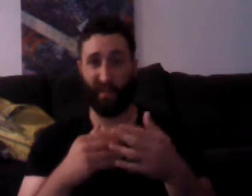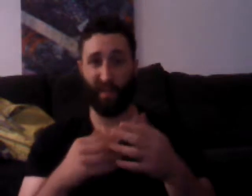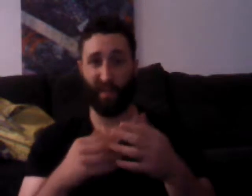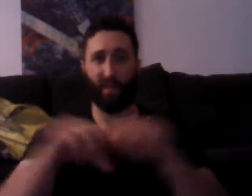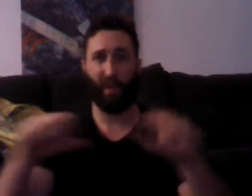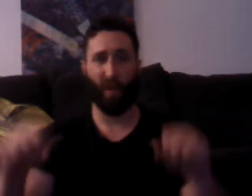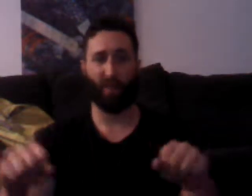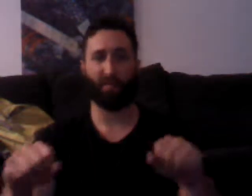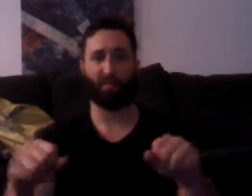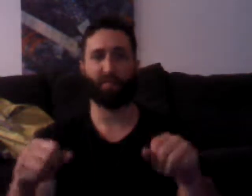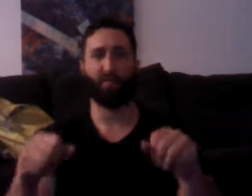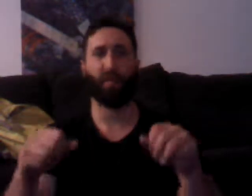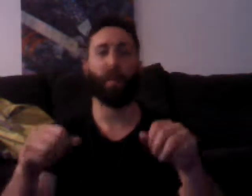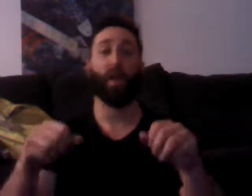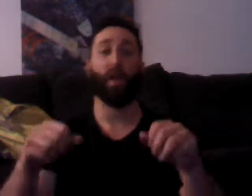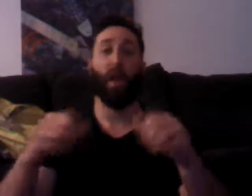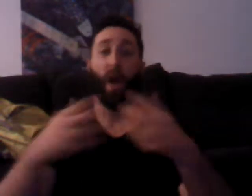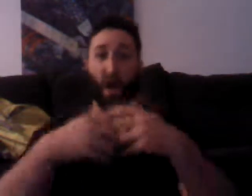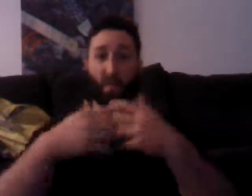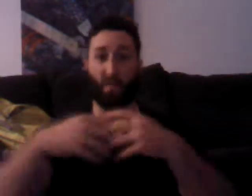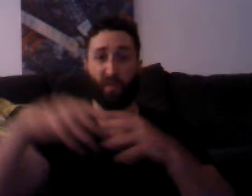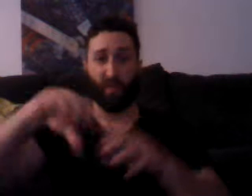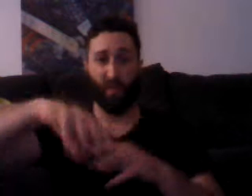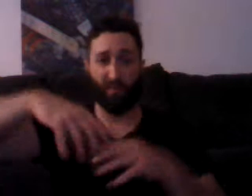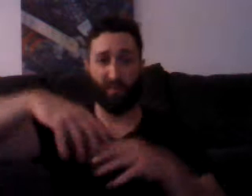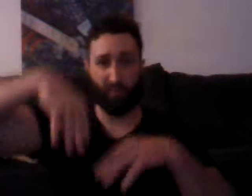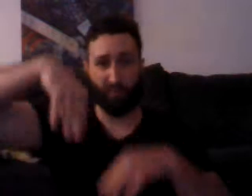Here, a machine pulls them off the bars onto a conveyor.